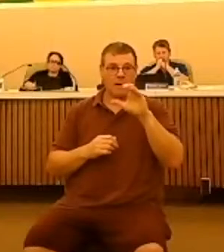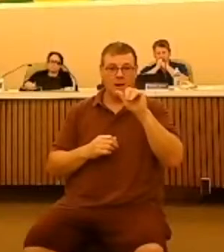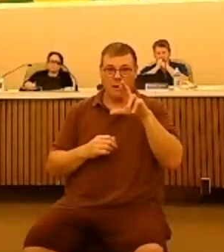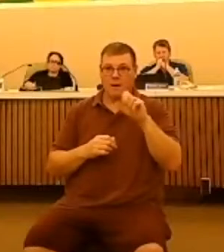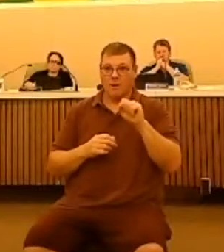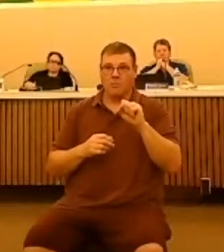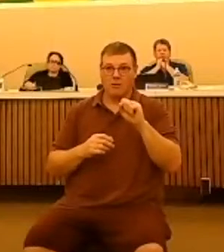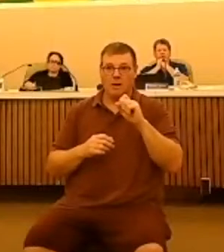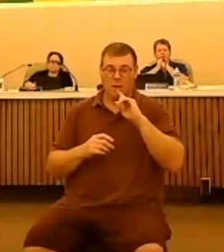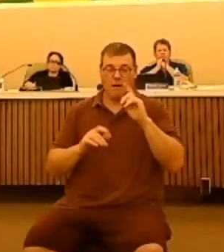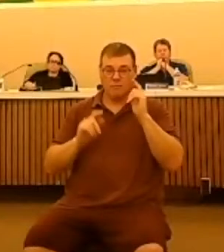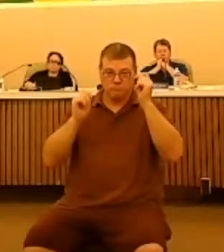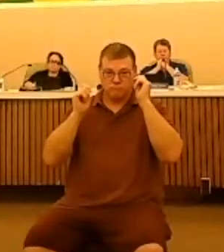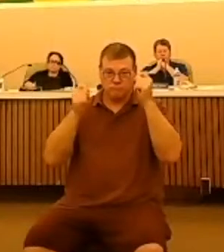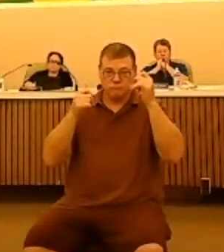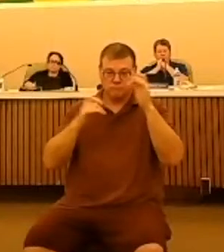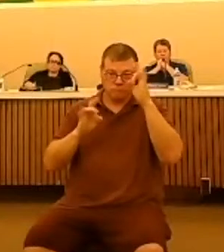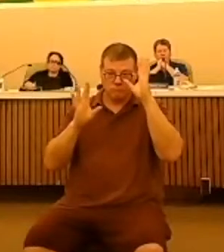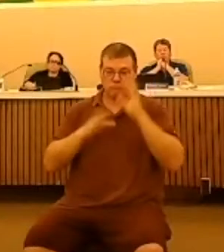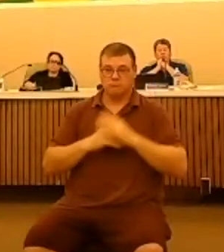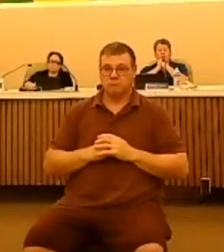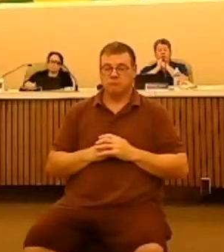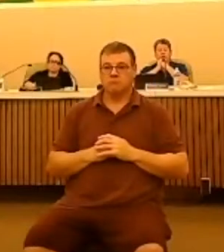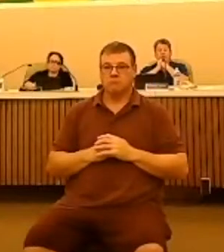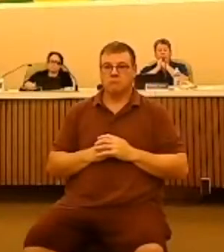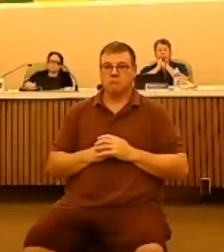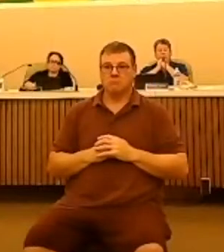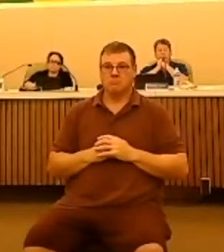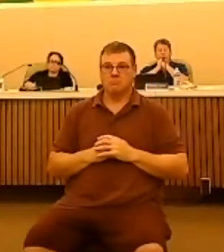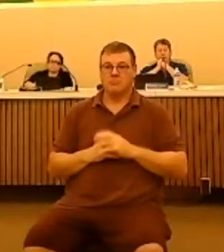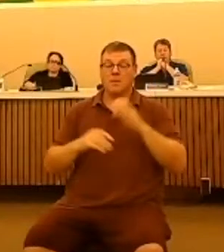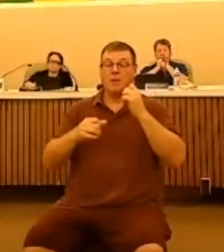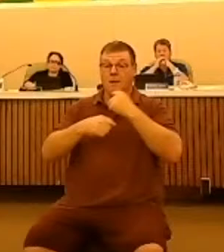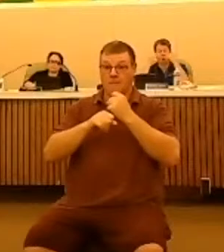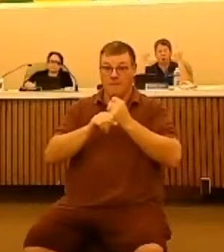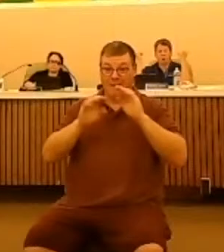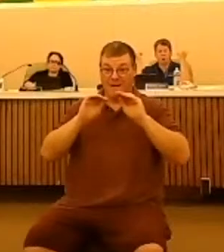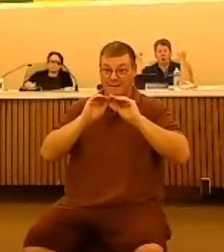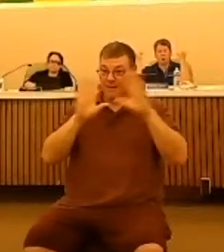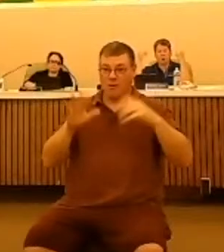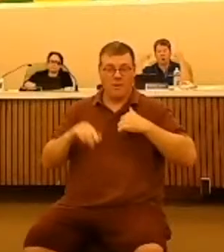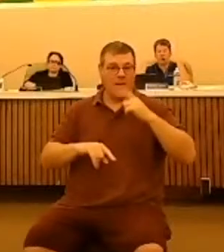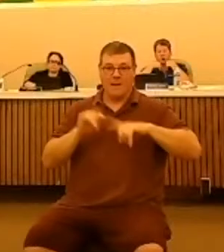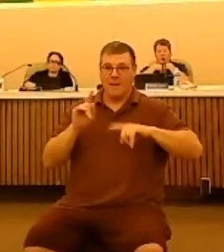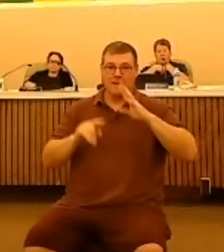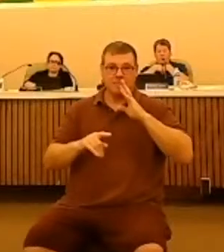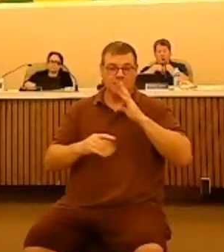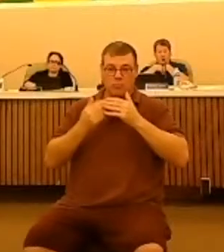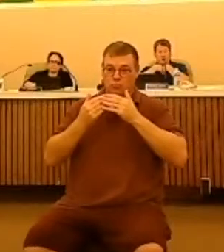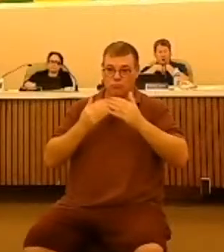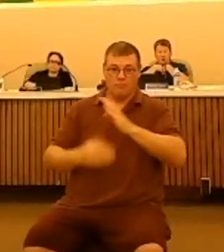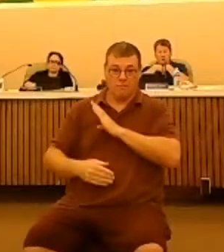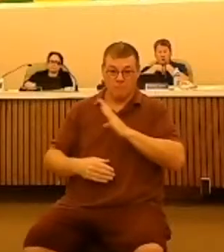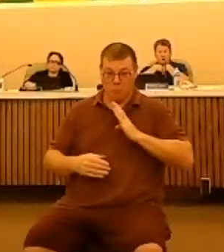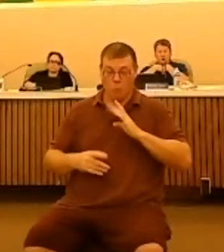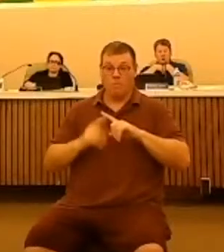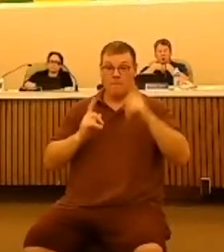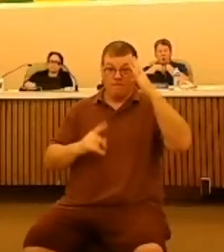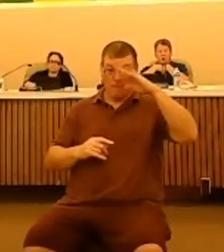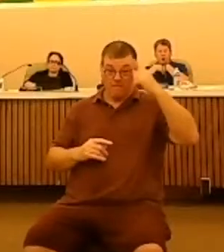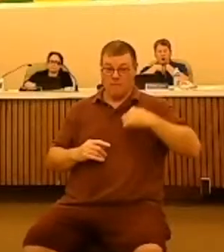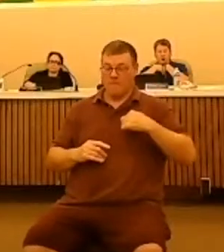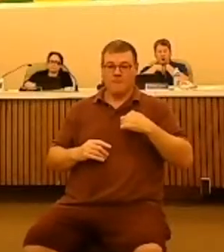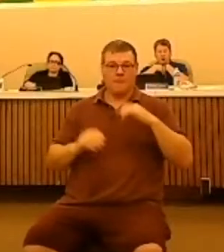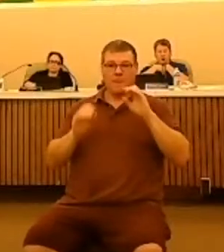are incredible. The amount of cars are incredible. So just to make clear, I can't speak for the rest of the board, but I know for myself, there's